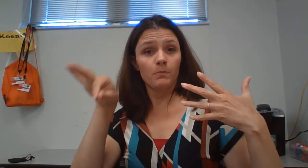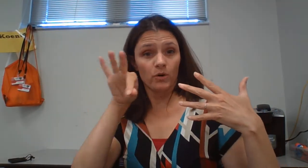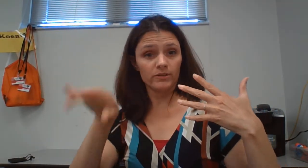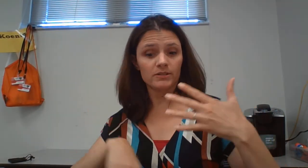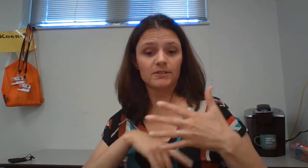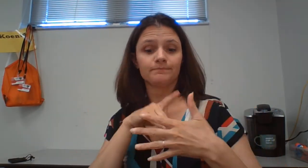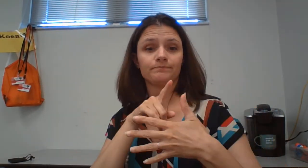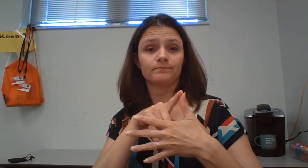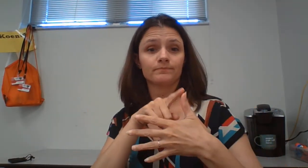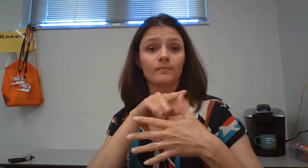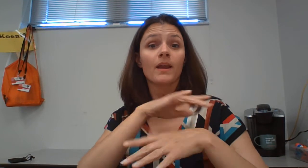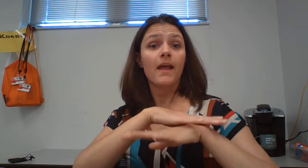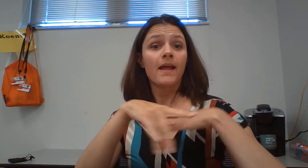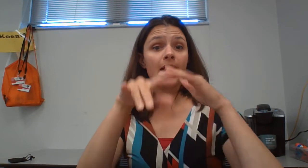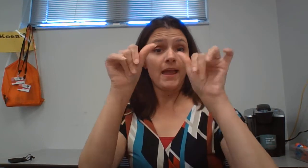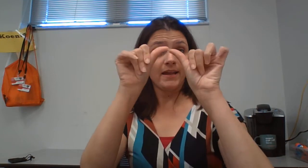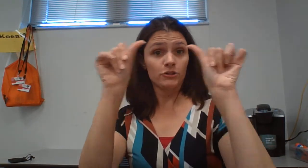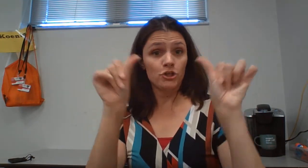important. Hand shape,